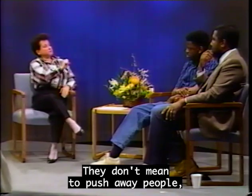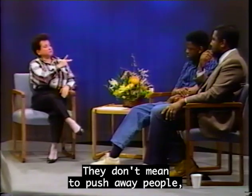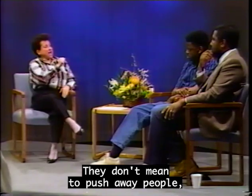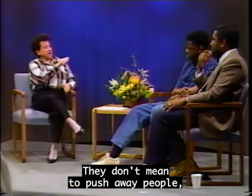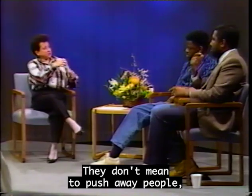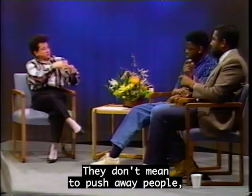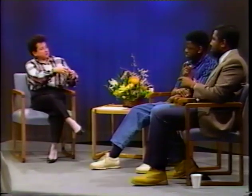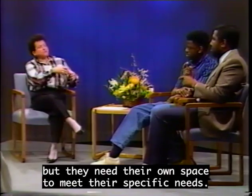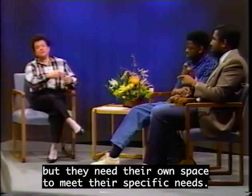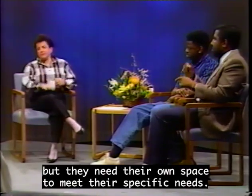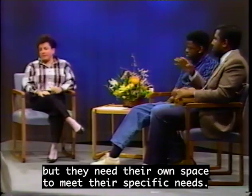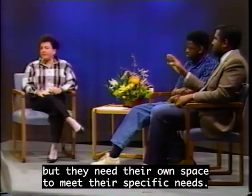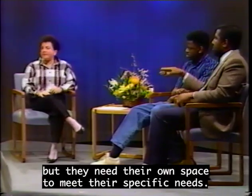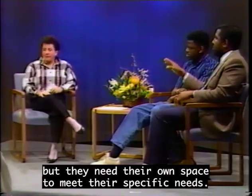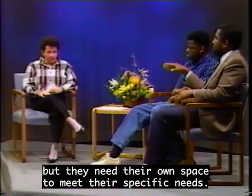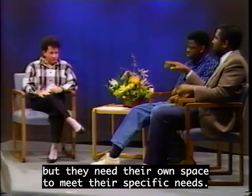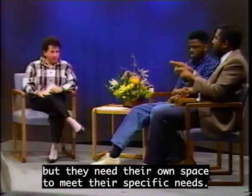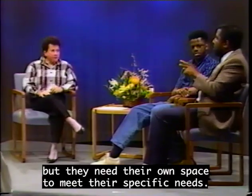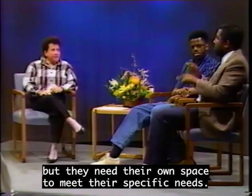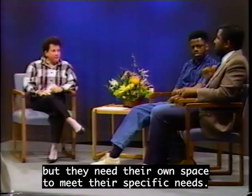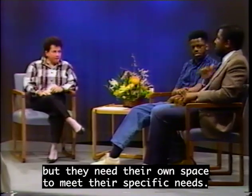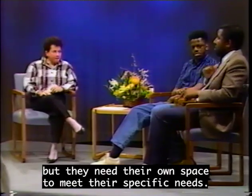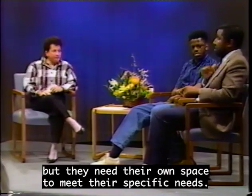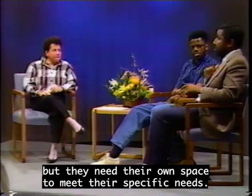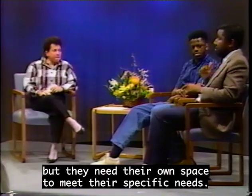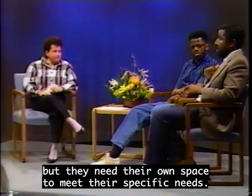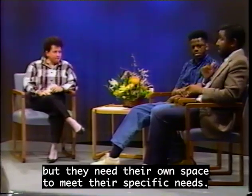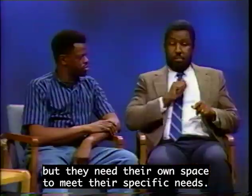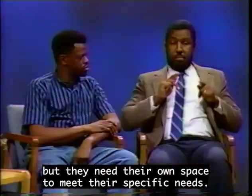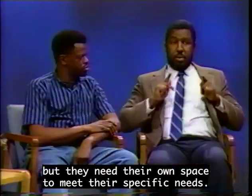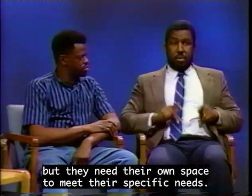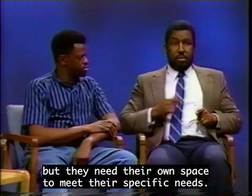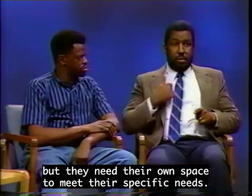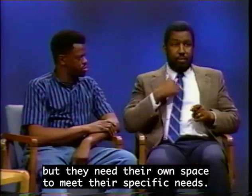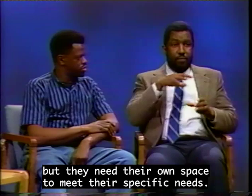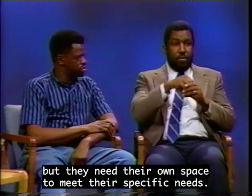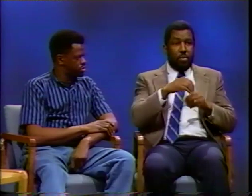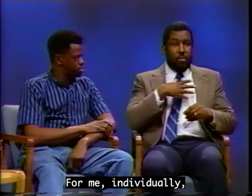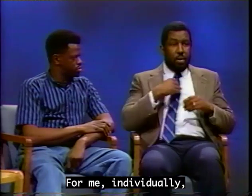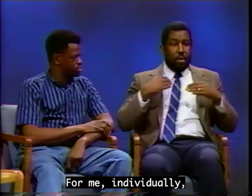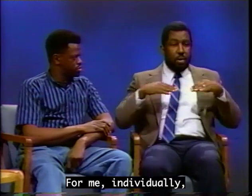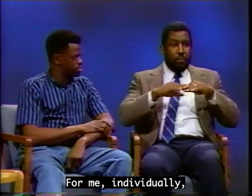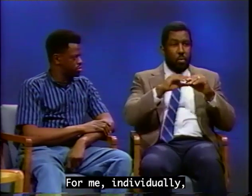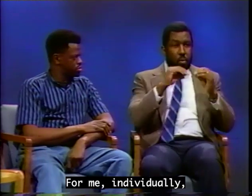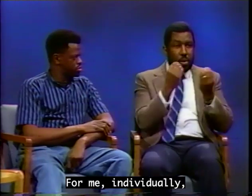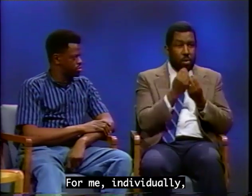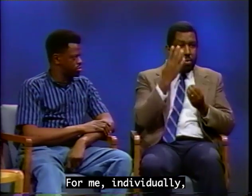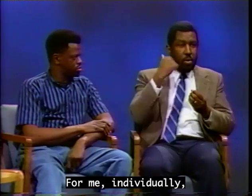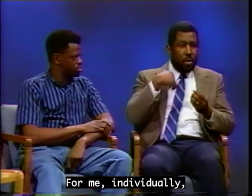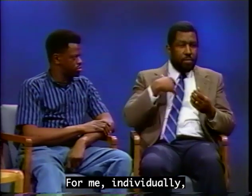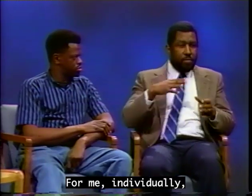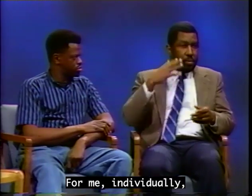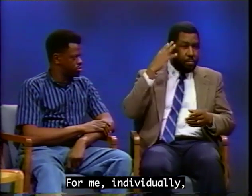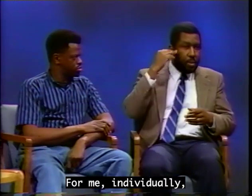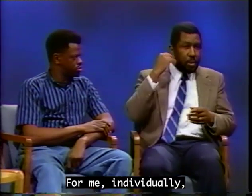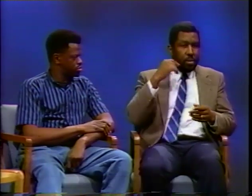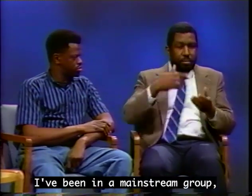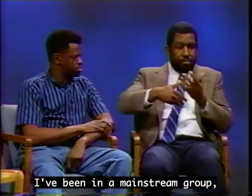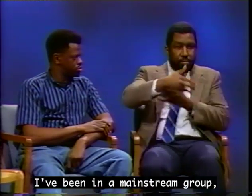push away people, but they need their own space to meet their specific needs. For me, individually, I've